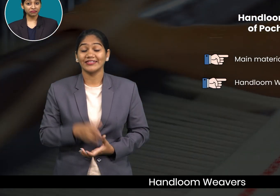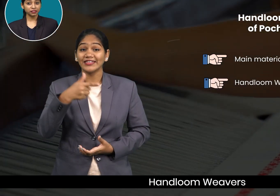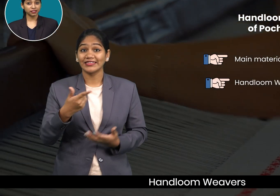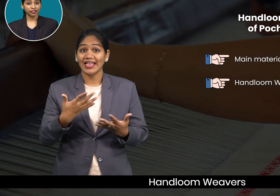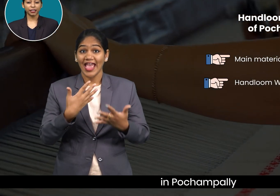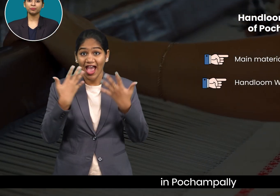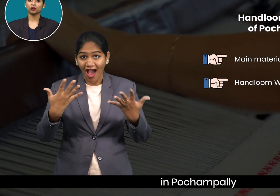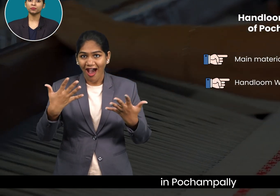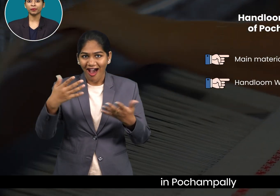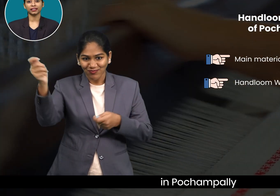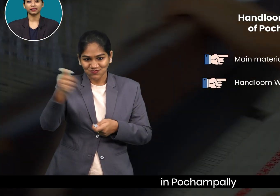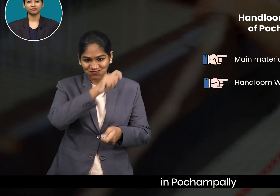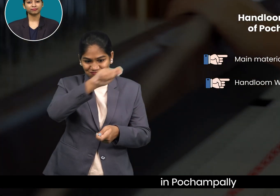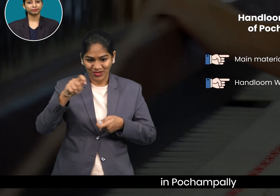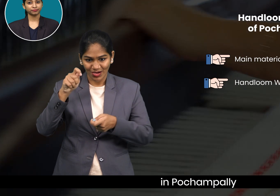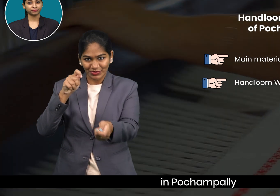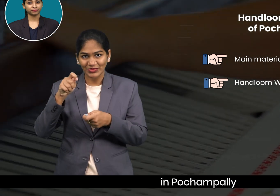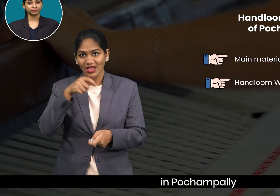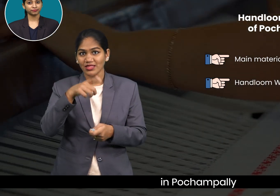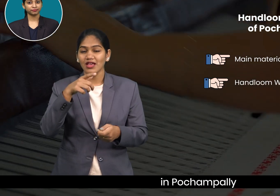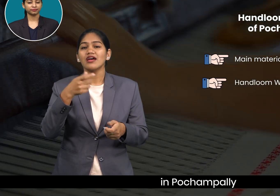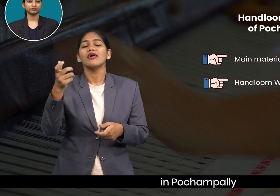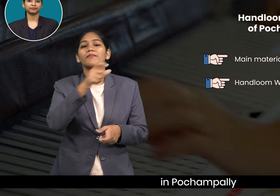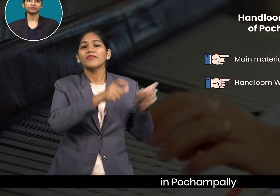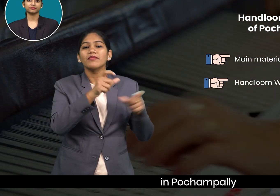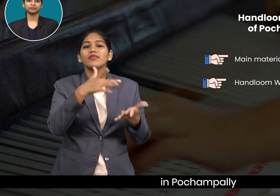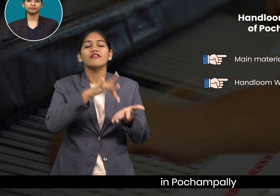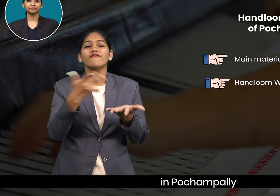Handloom weavers in Pochampalli.